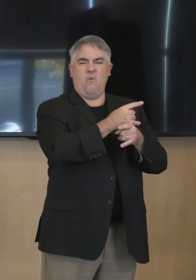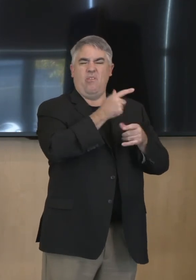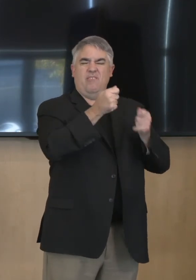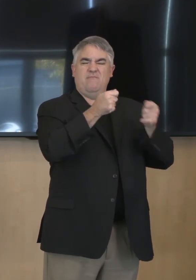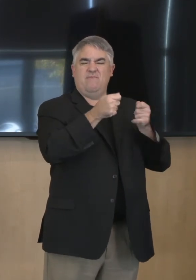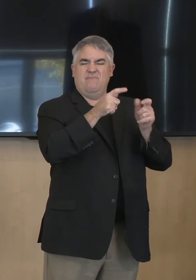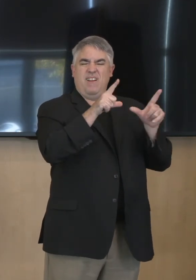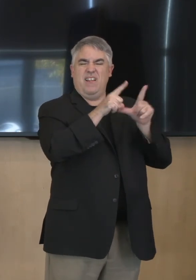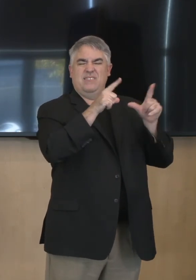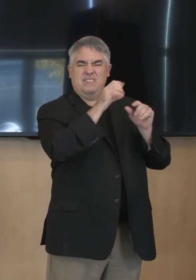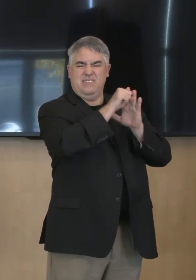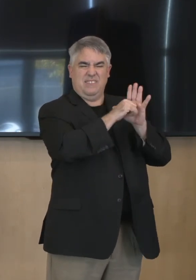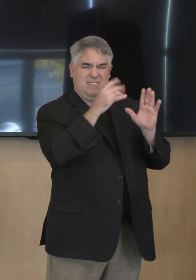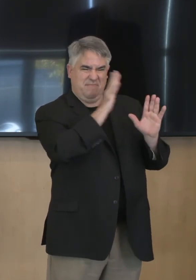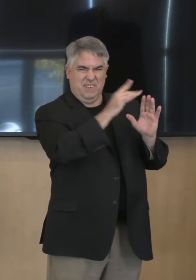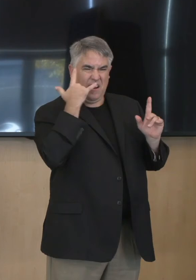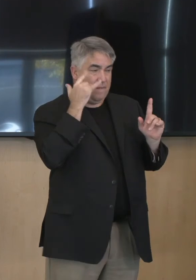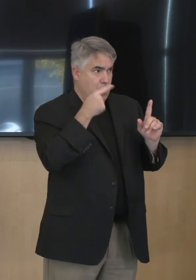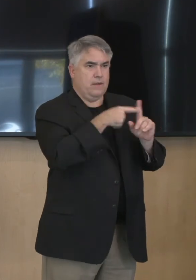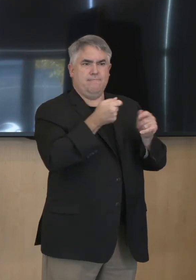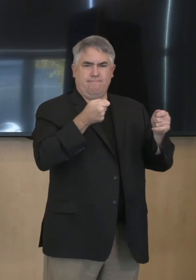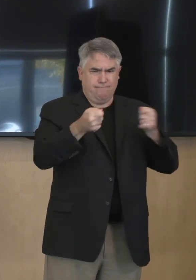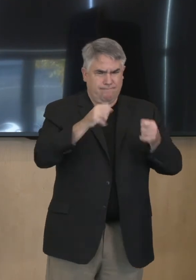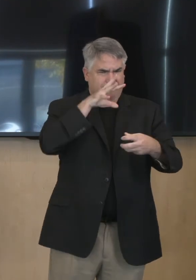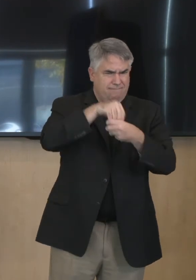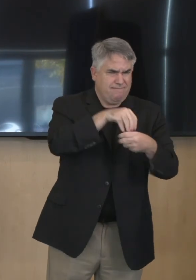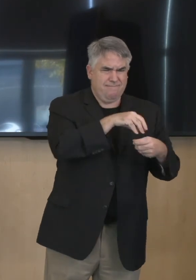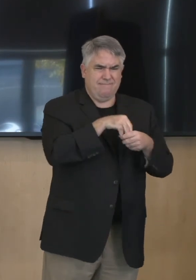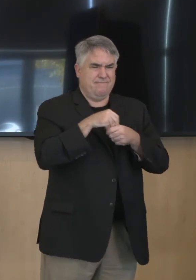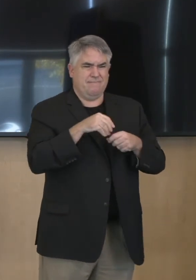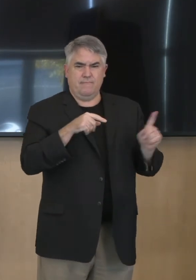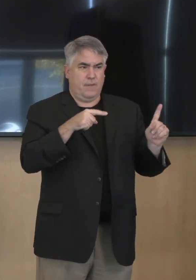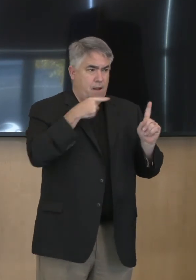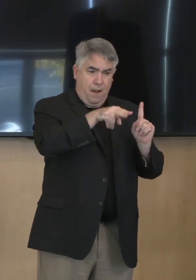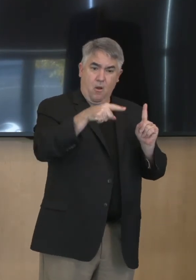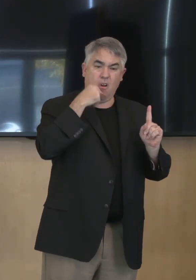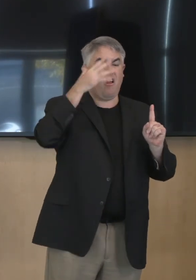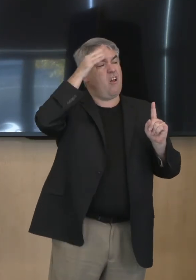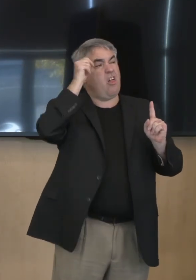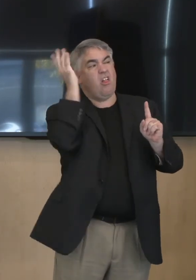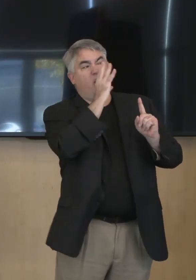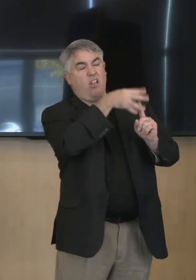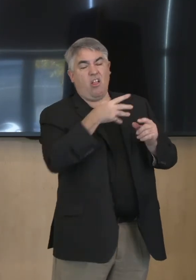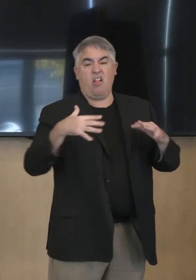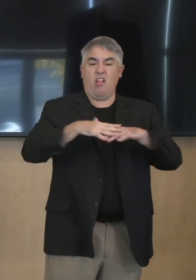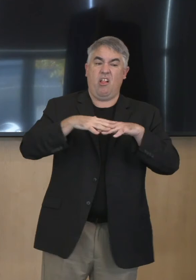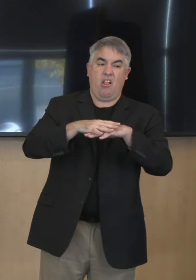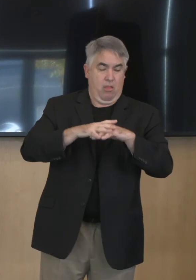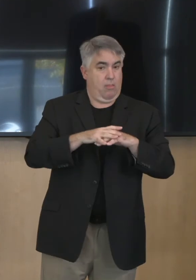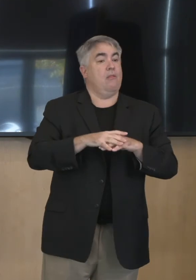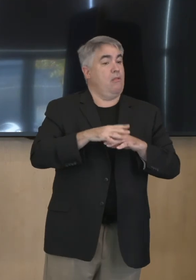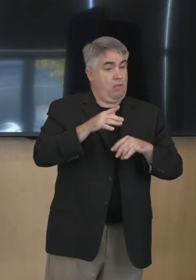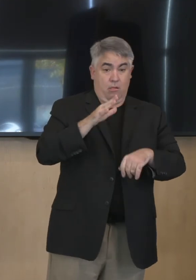step up their actions around enforcement, around egregious blatant violators and potential super spreading events, and a number